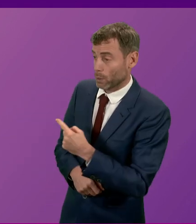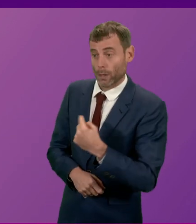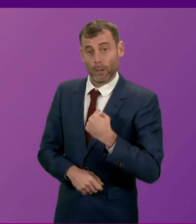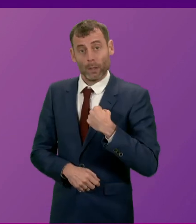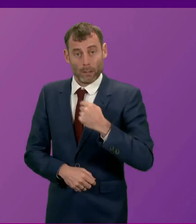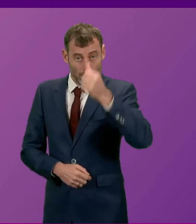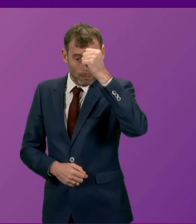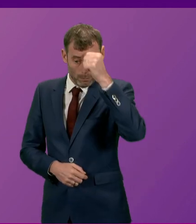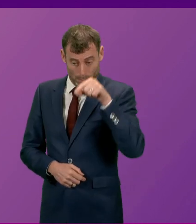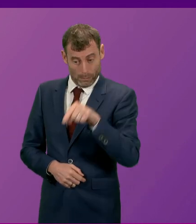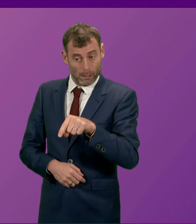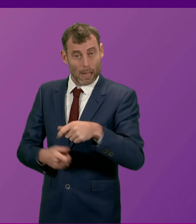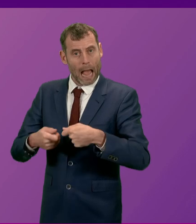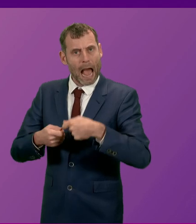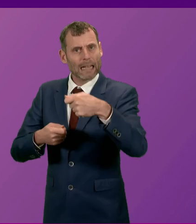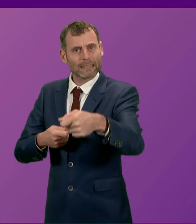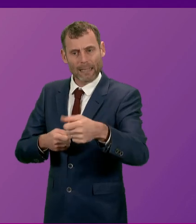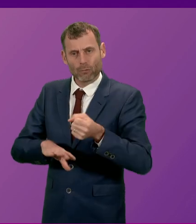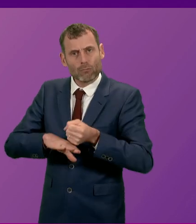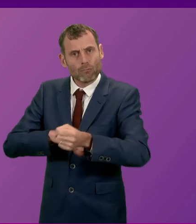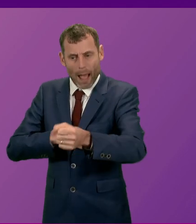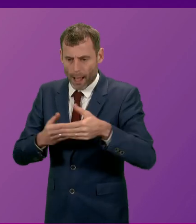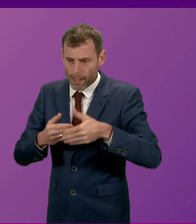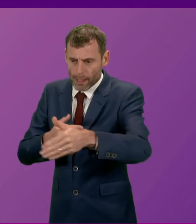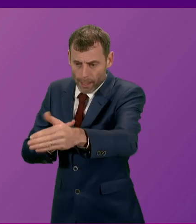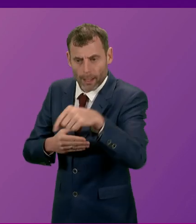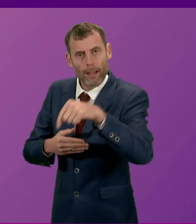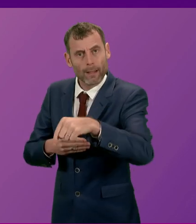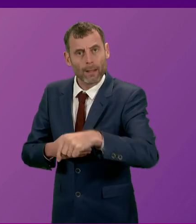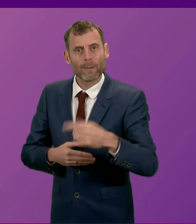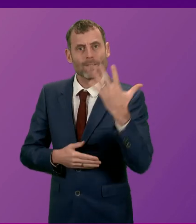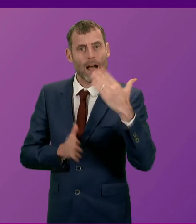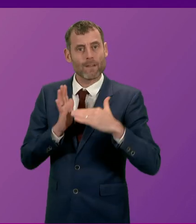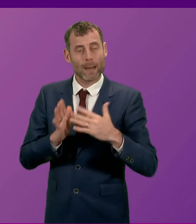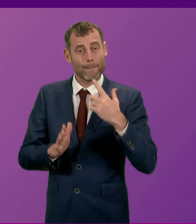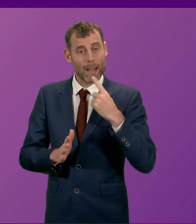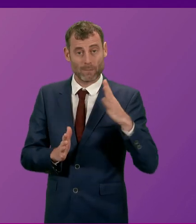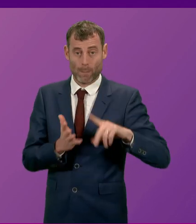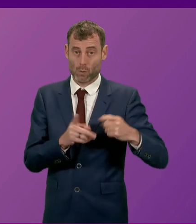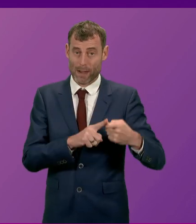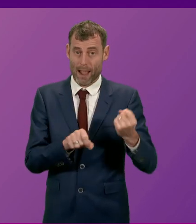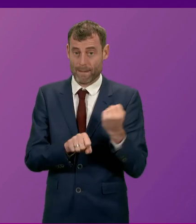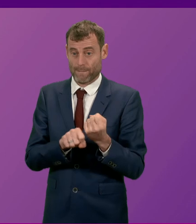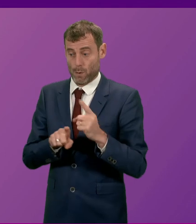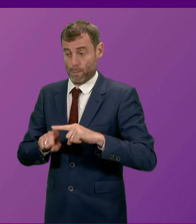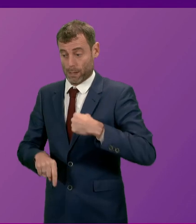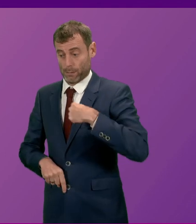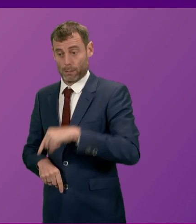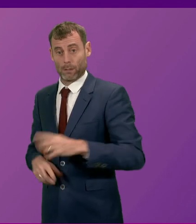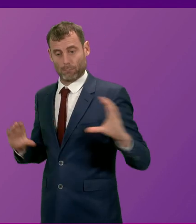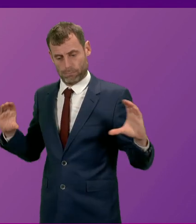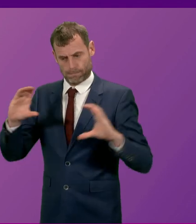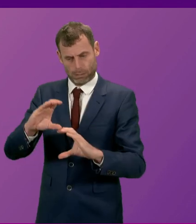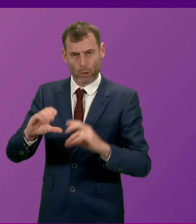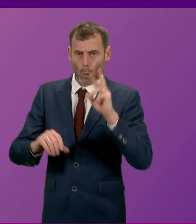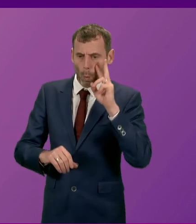and the Borderlands deal includes a commitment of up to £5 million each from the United Kingdom and Scottish governments to develop a shared understanding on the benefits